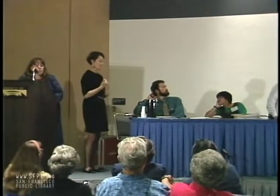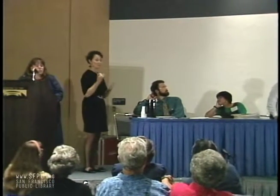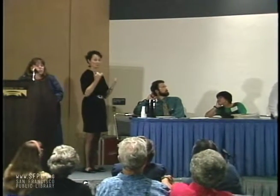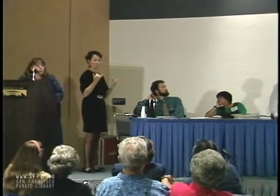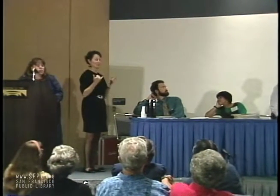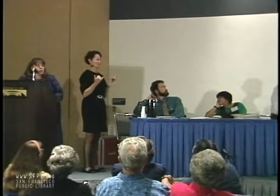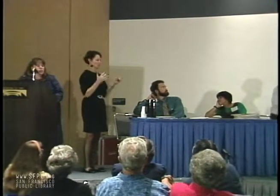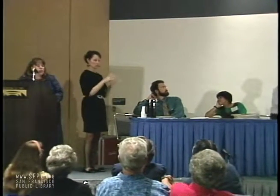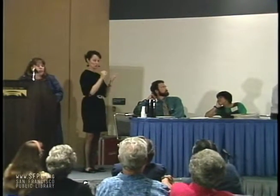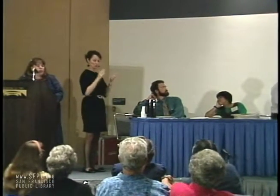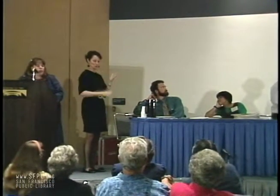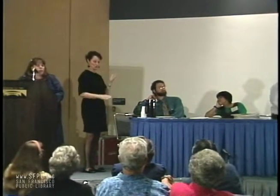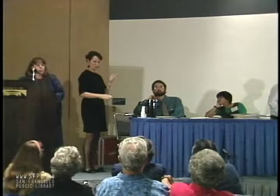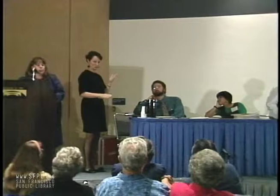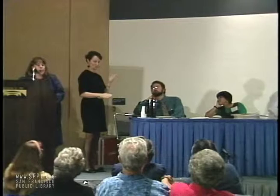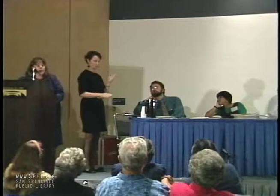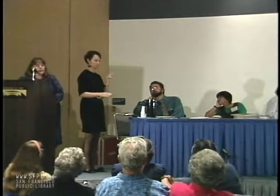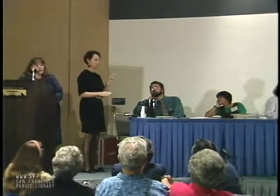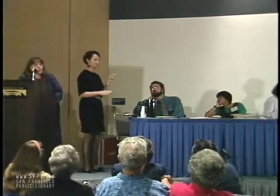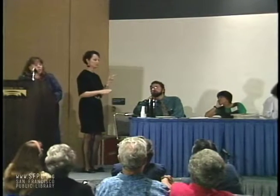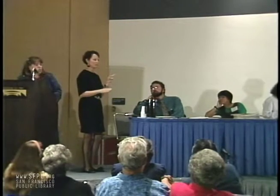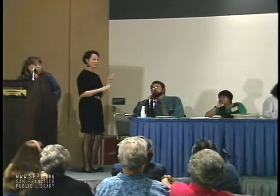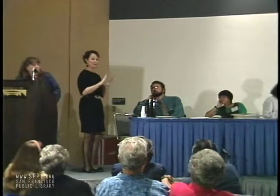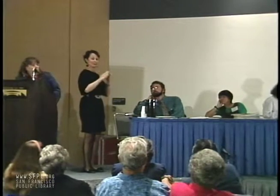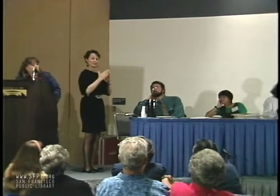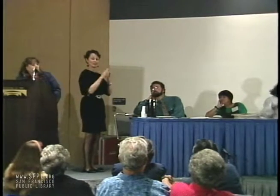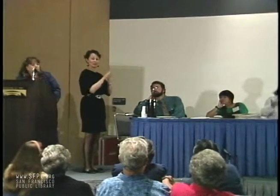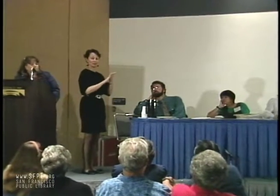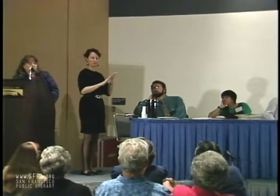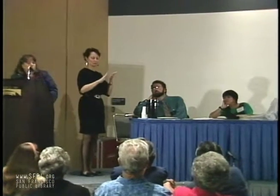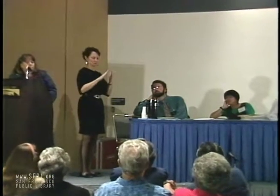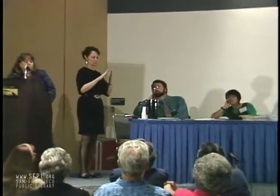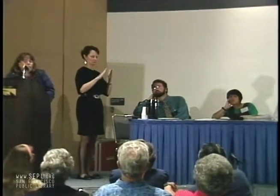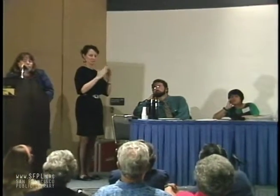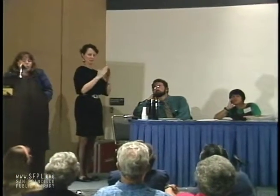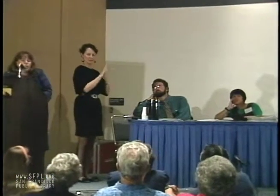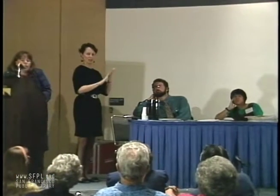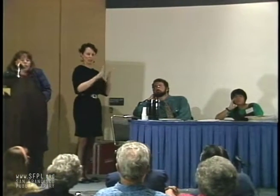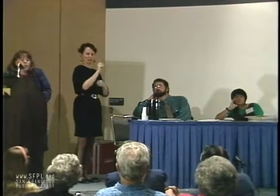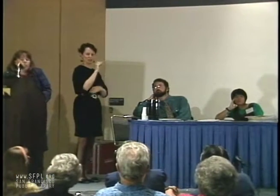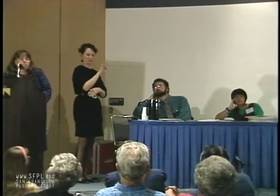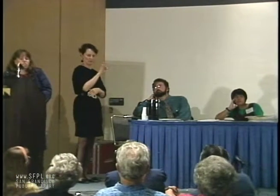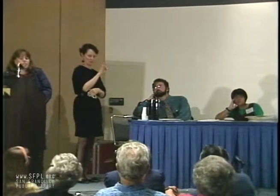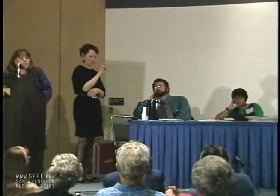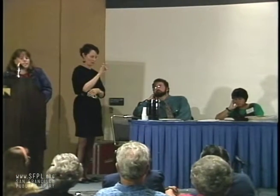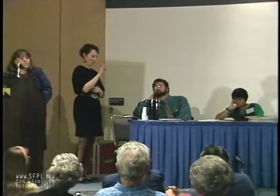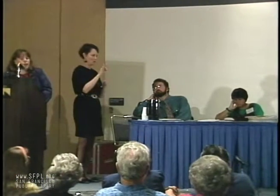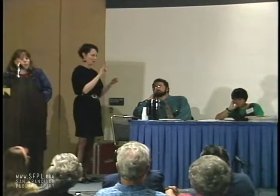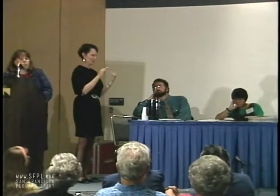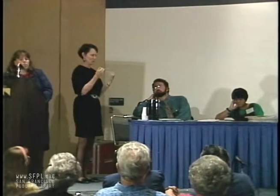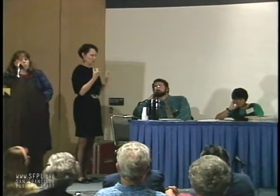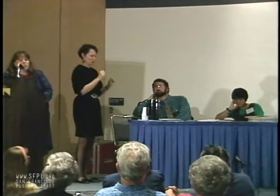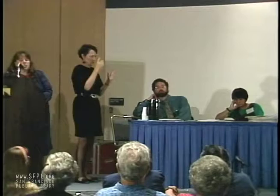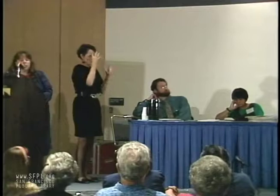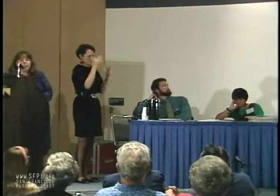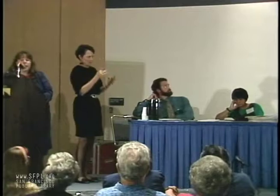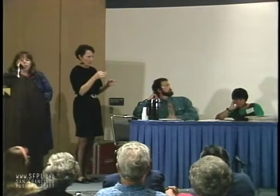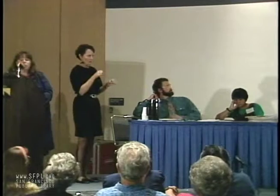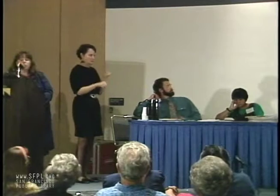a student at City College of San Francisco, and she's trying to decide whether she wants to be a counselor